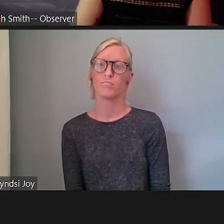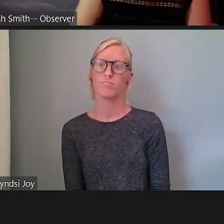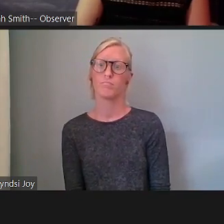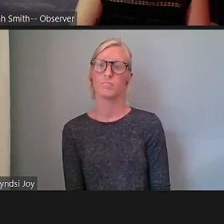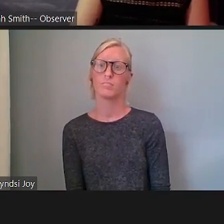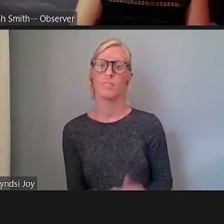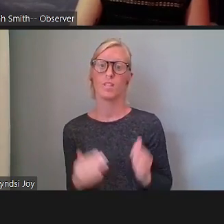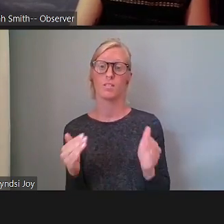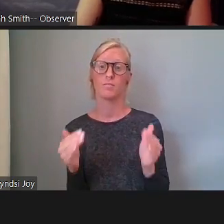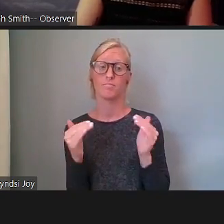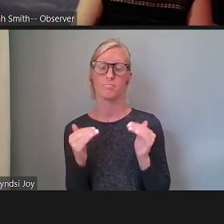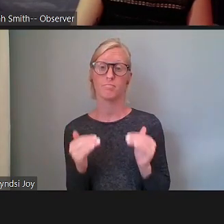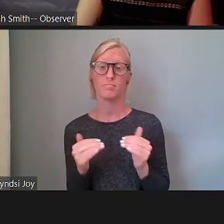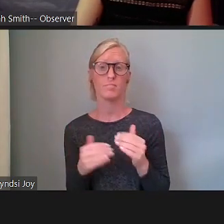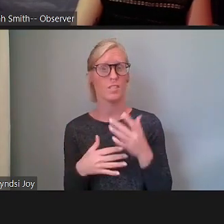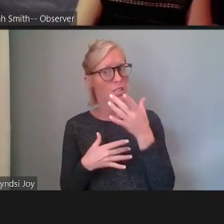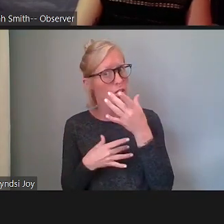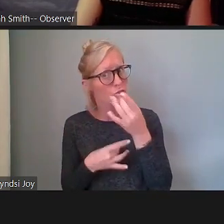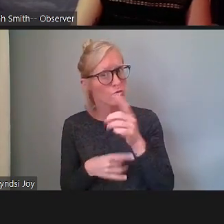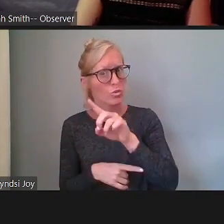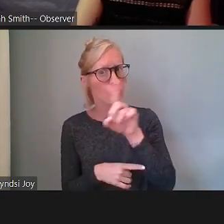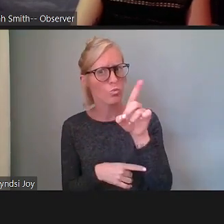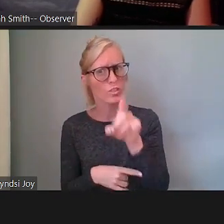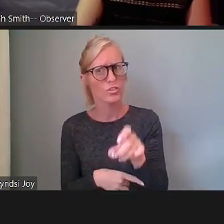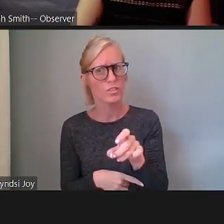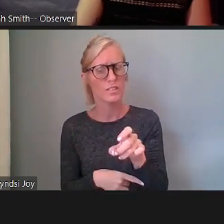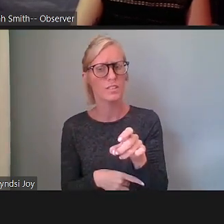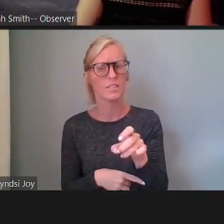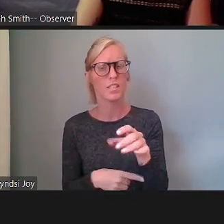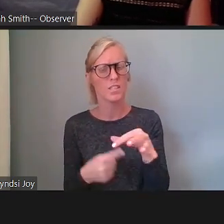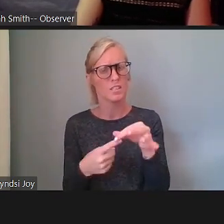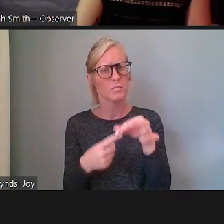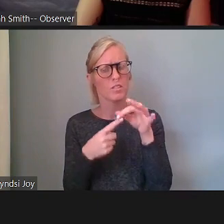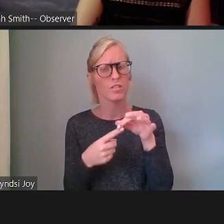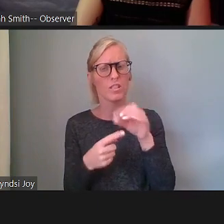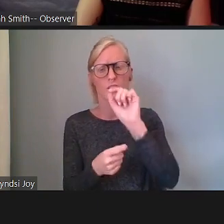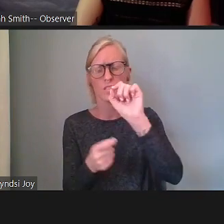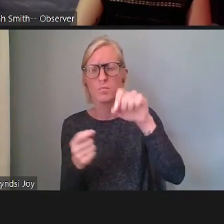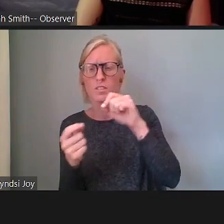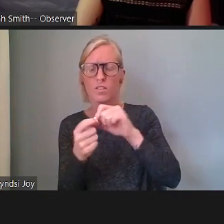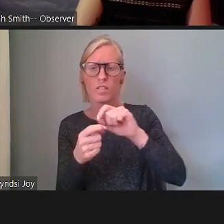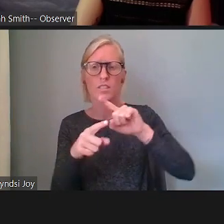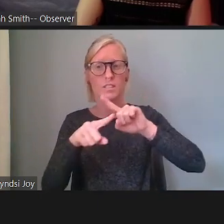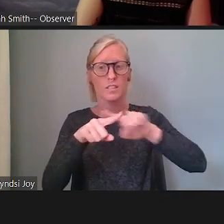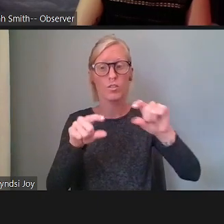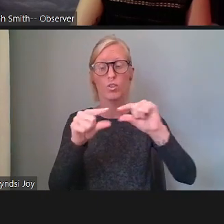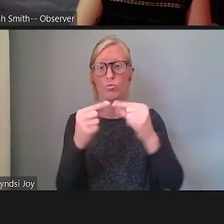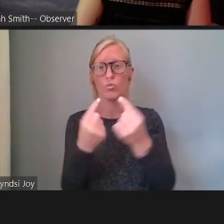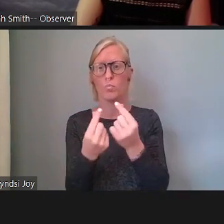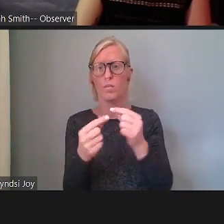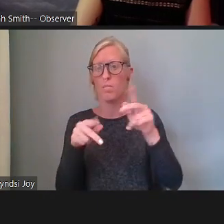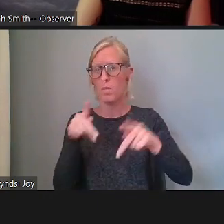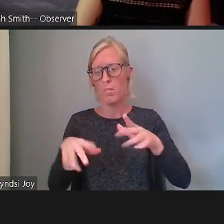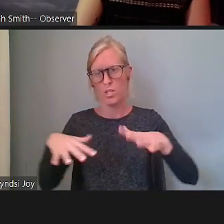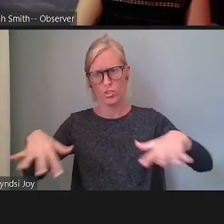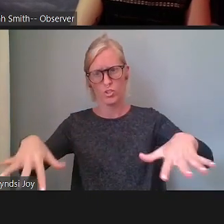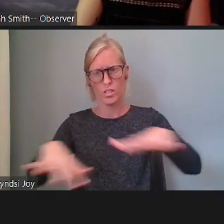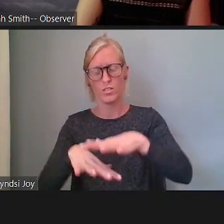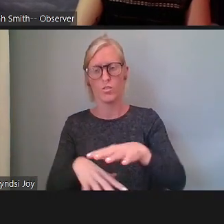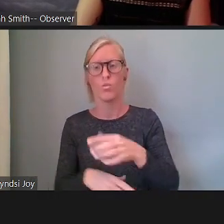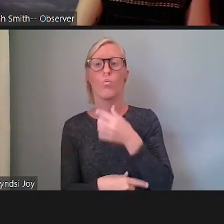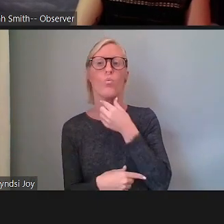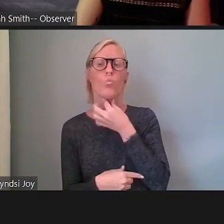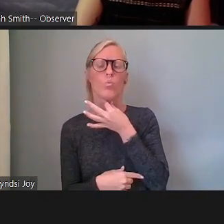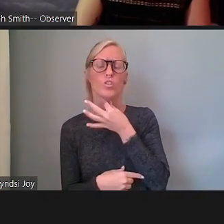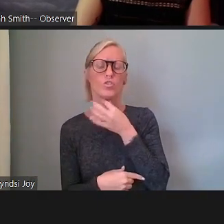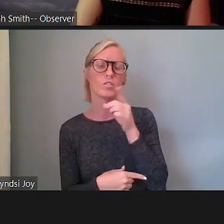questions. I think people are asking for a different group of the population. Okay. We have a question from